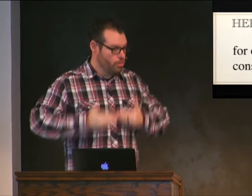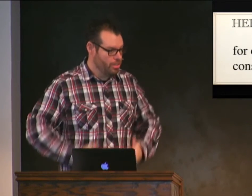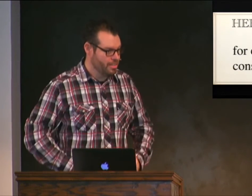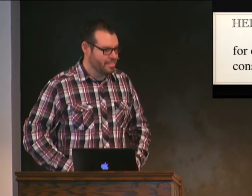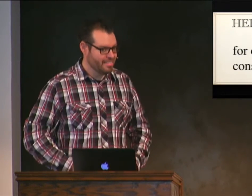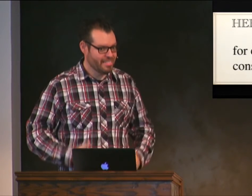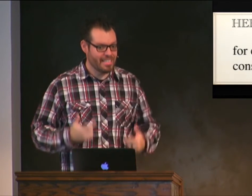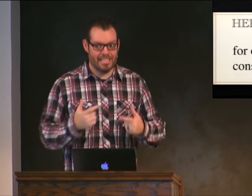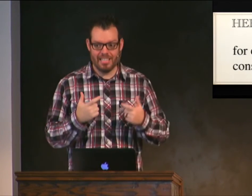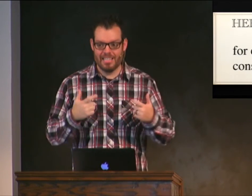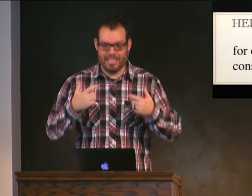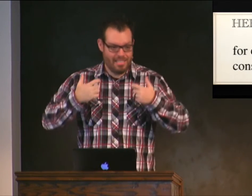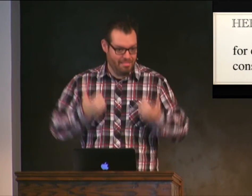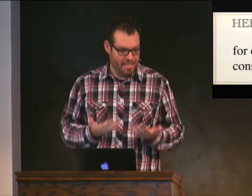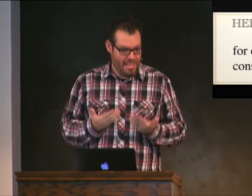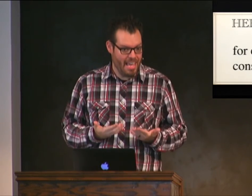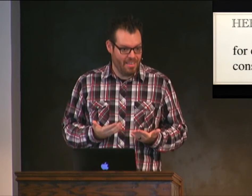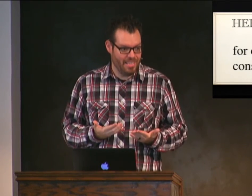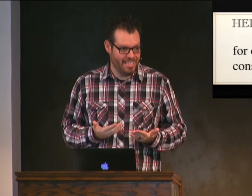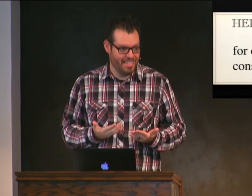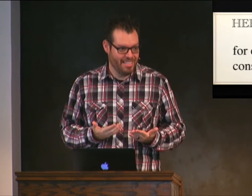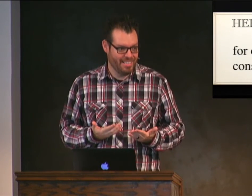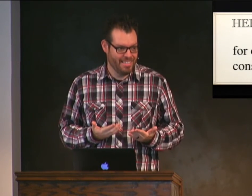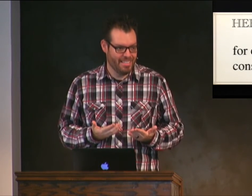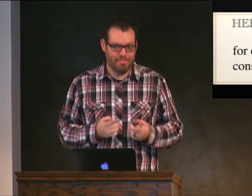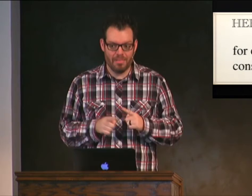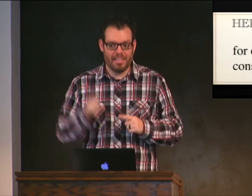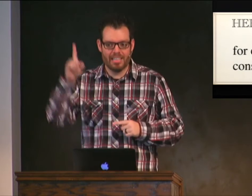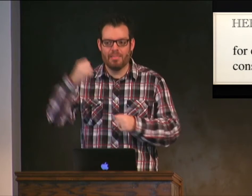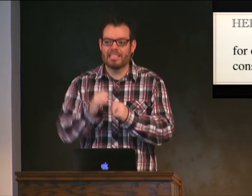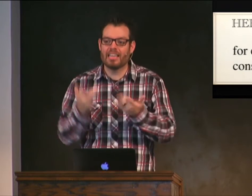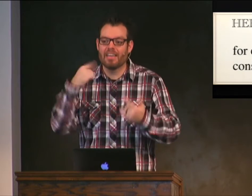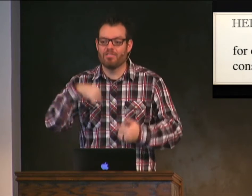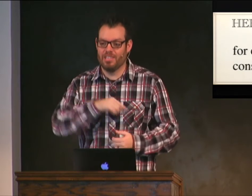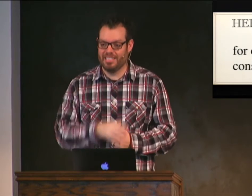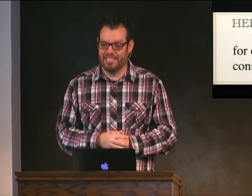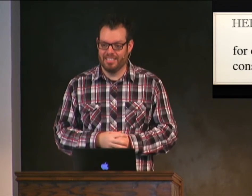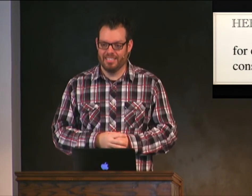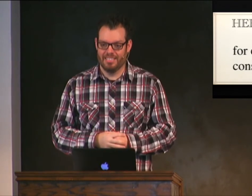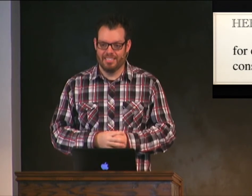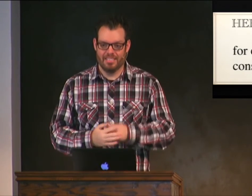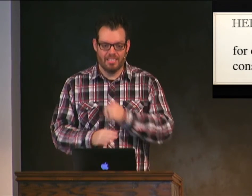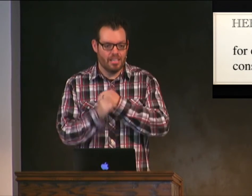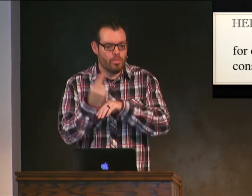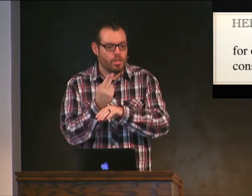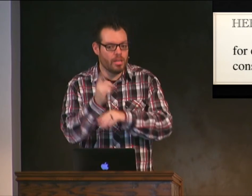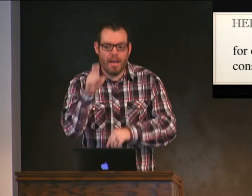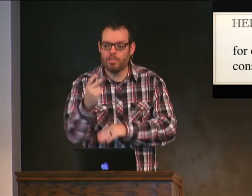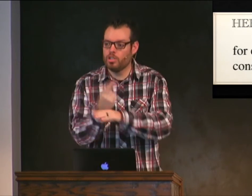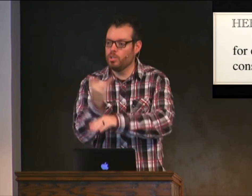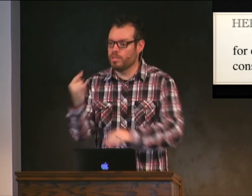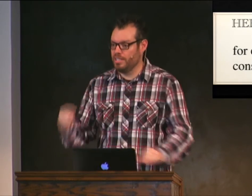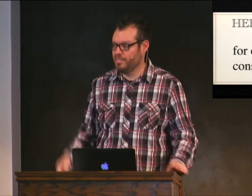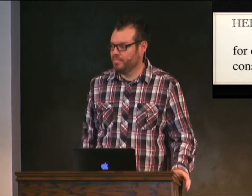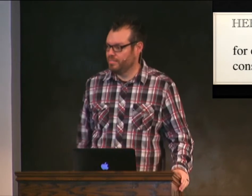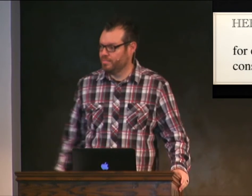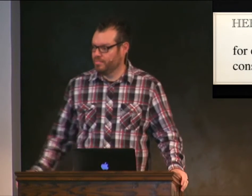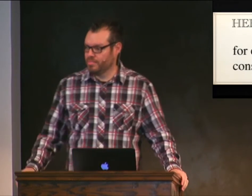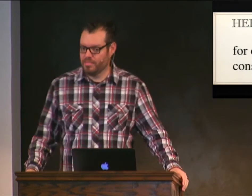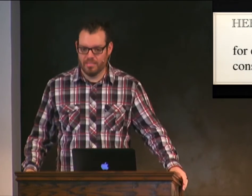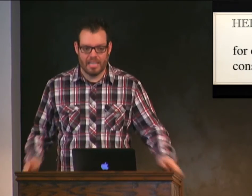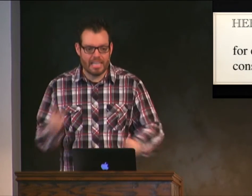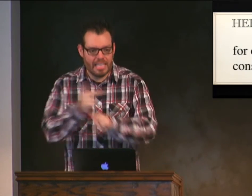the armor is heavy. But He makes it light for us. And we have to use it.